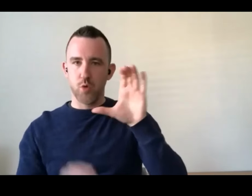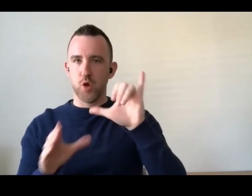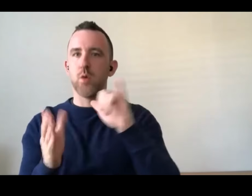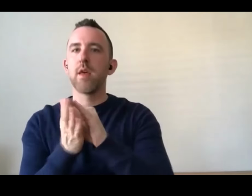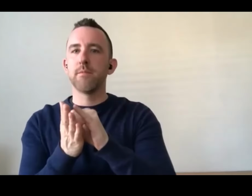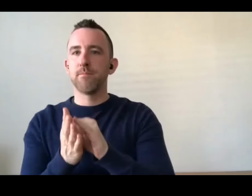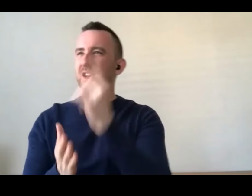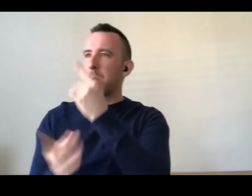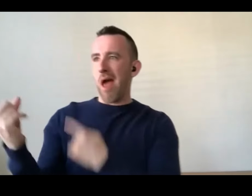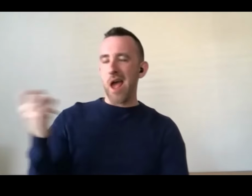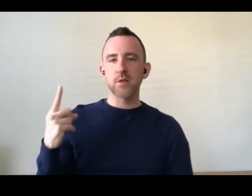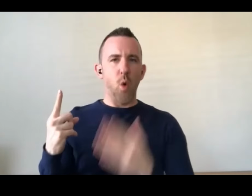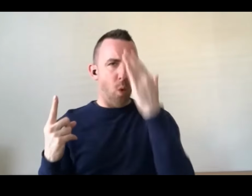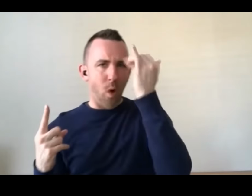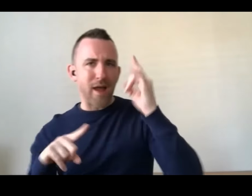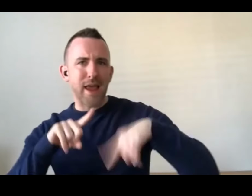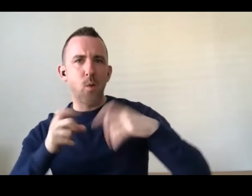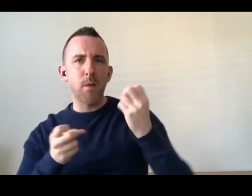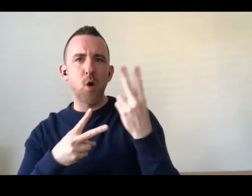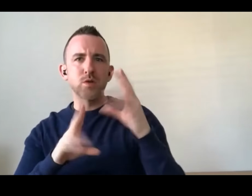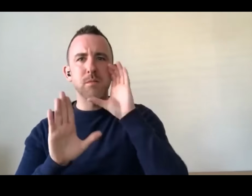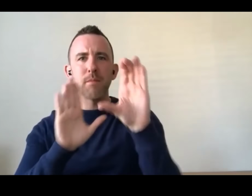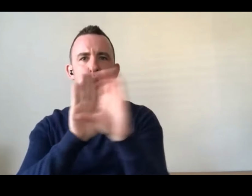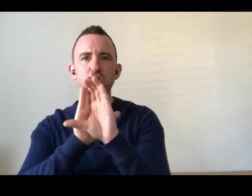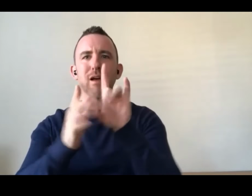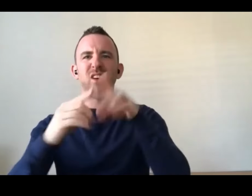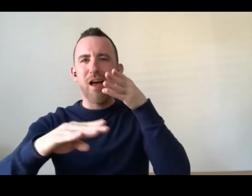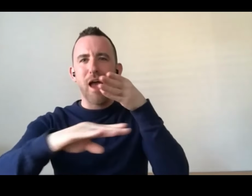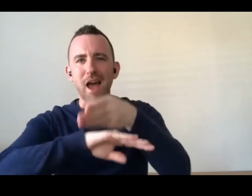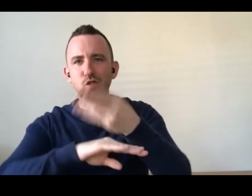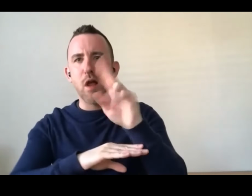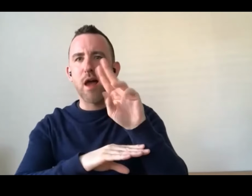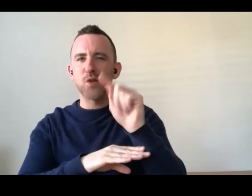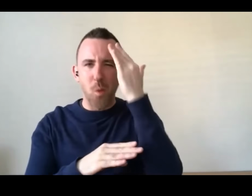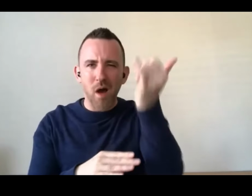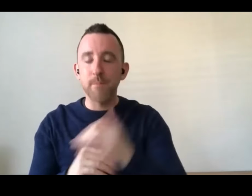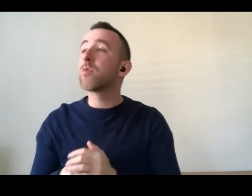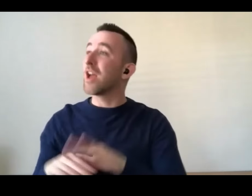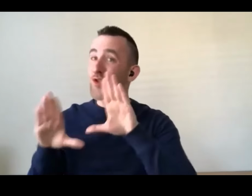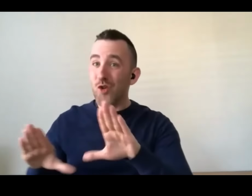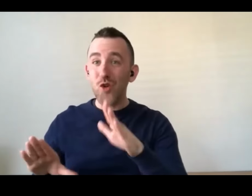Ooh, someone asked, why can't we post pics until after the hunt is over? Great question.